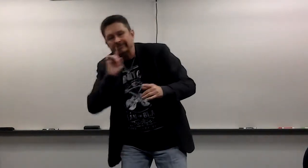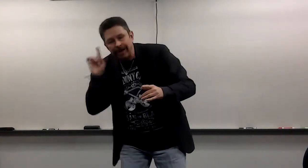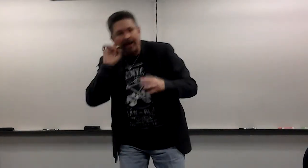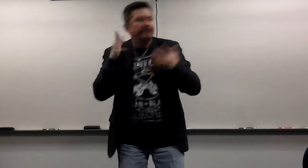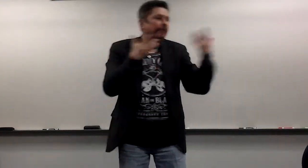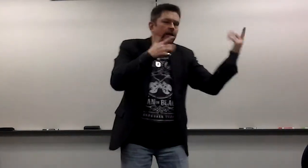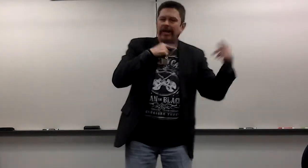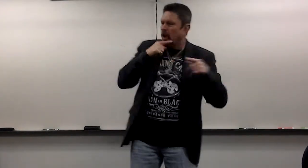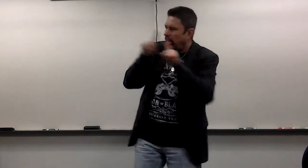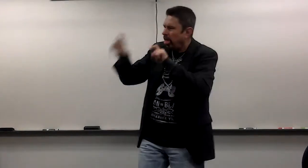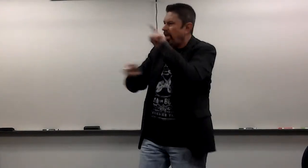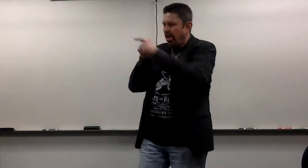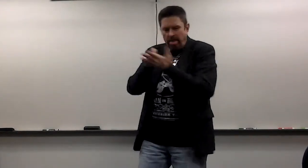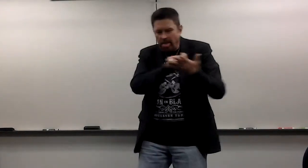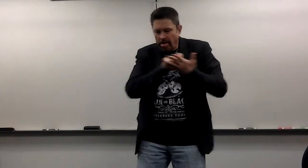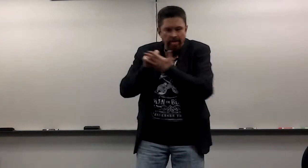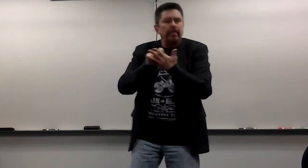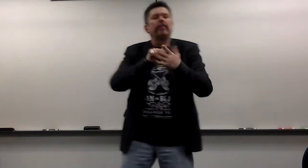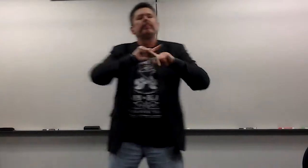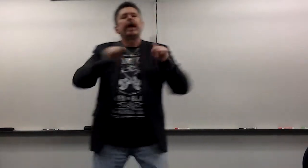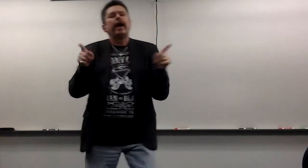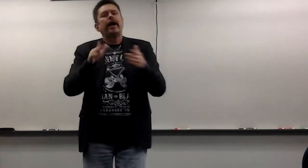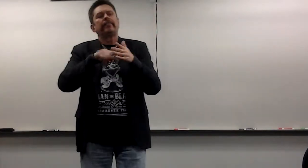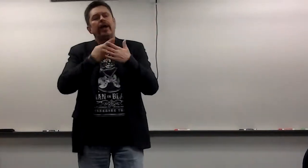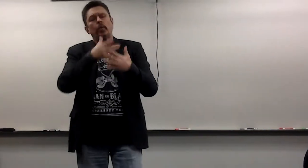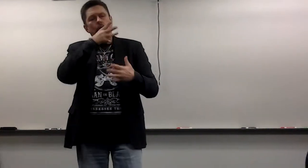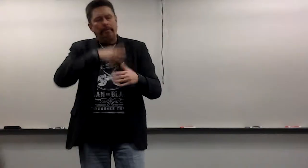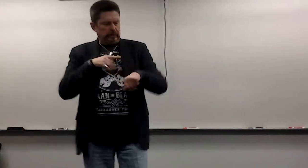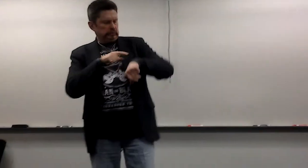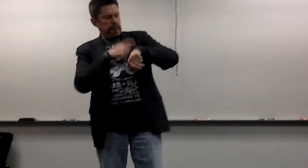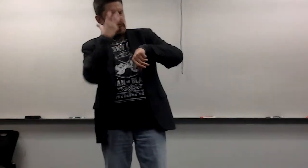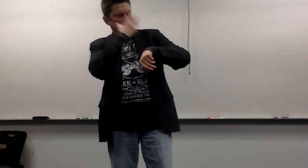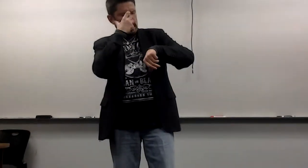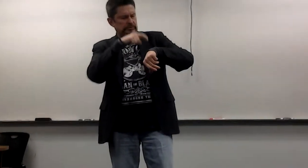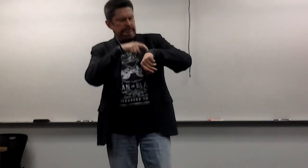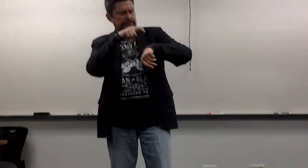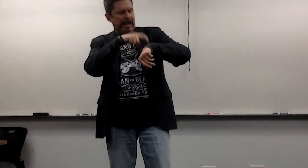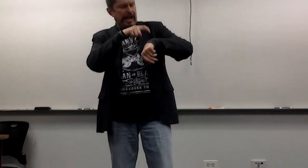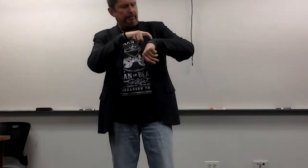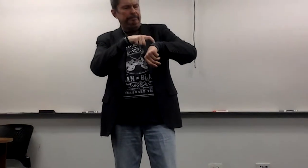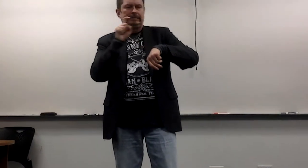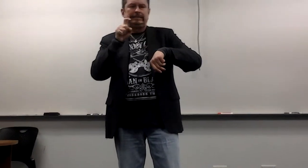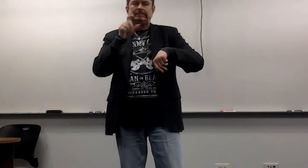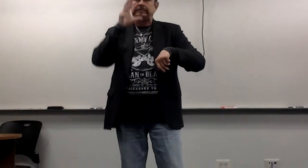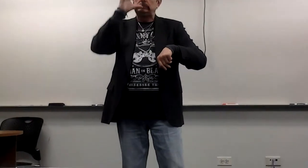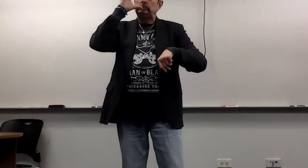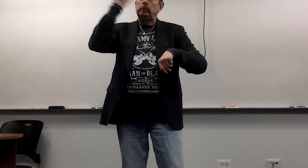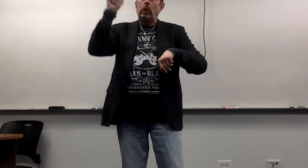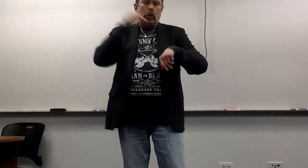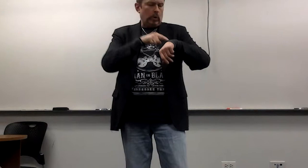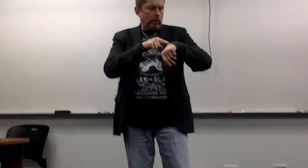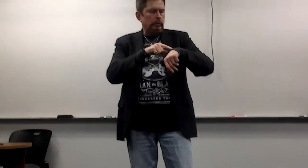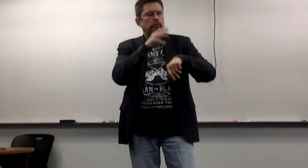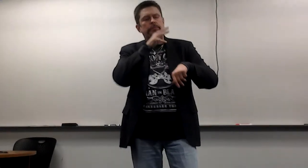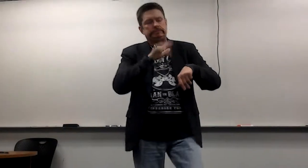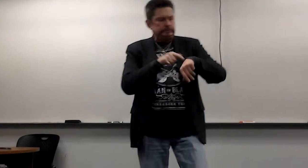Gallaudet. One said, "Oh, I grew up with a family that was deaf." And then the woman goes, "Oh, I'm running out.